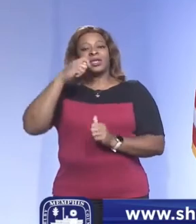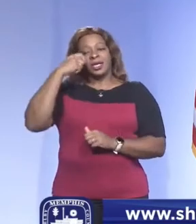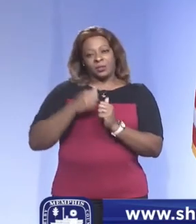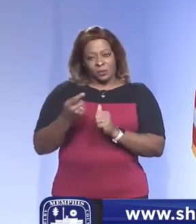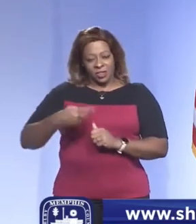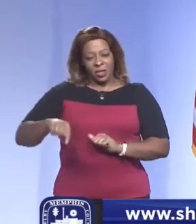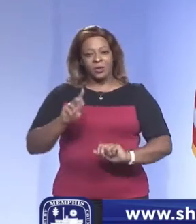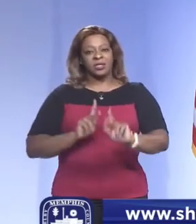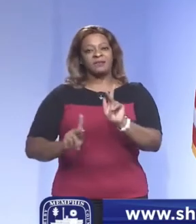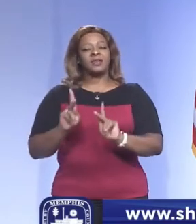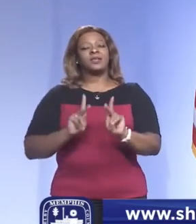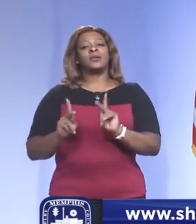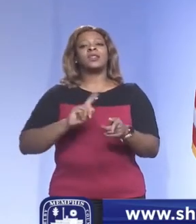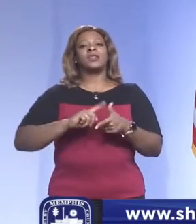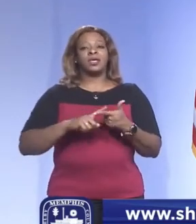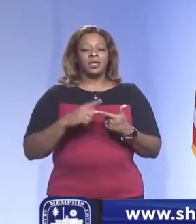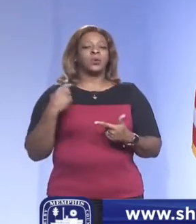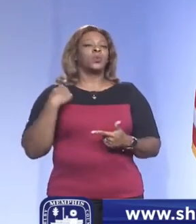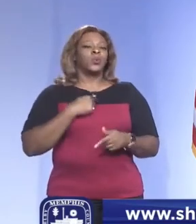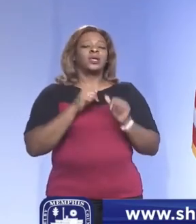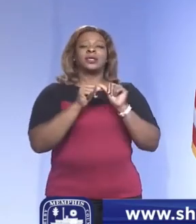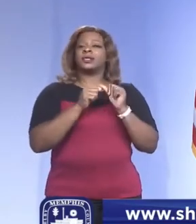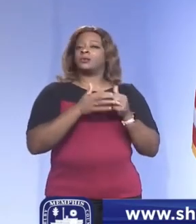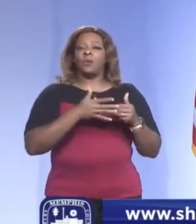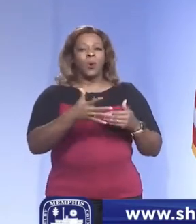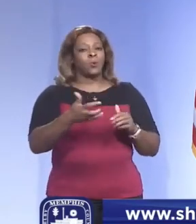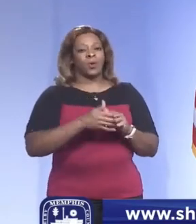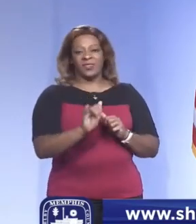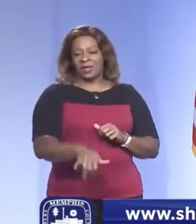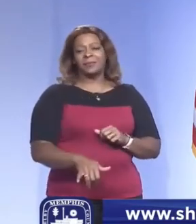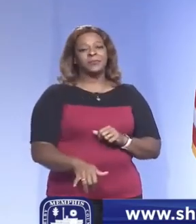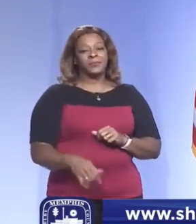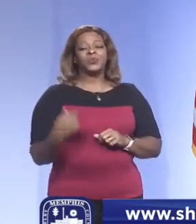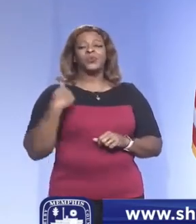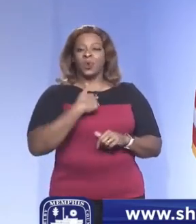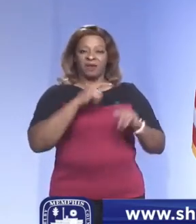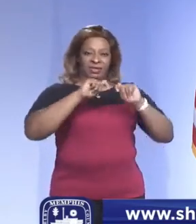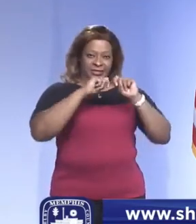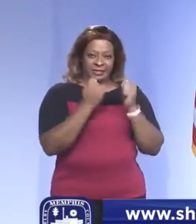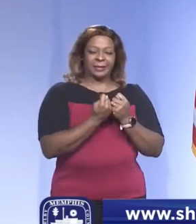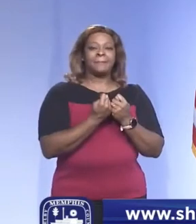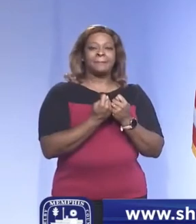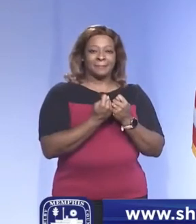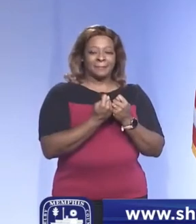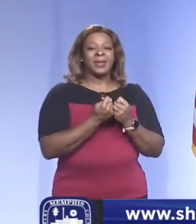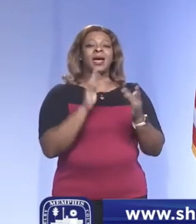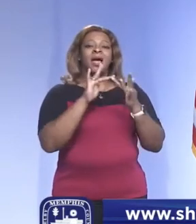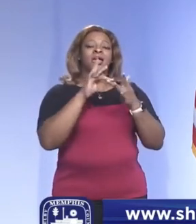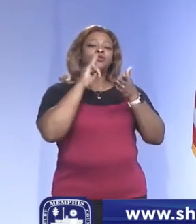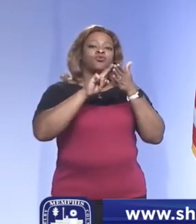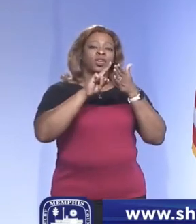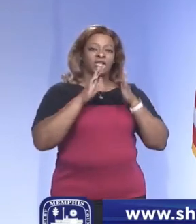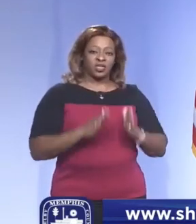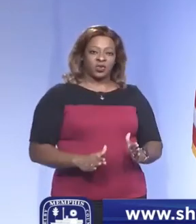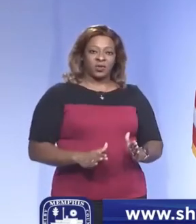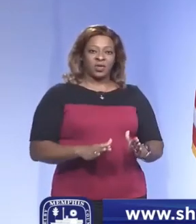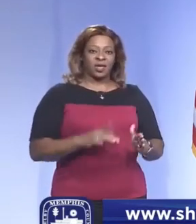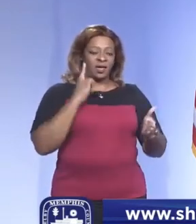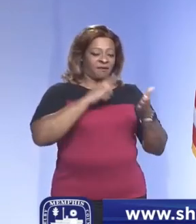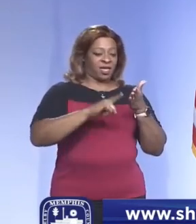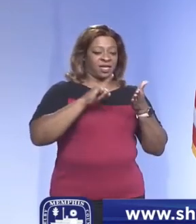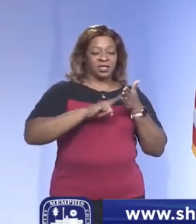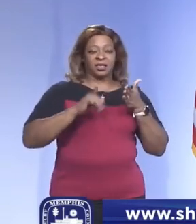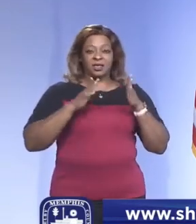And then we continue on with that. We have a team of contact tracer investigators, but we also have